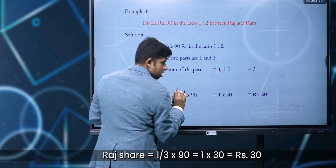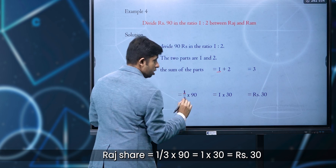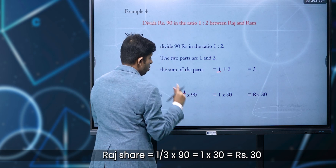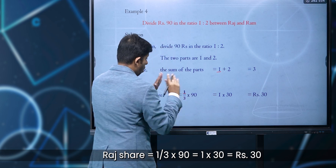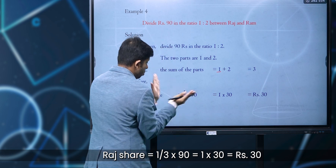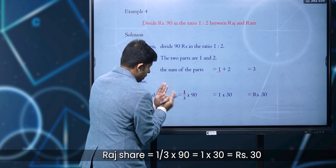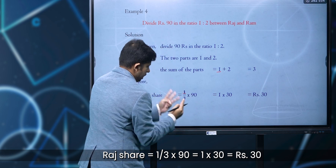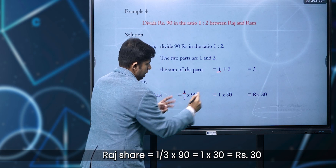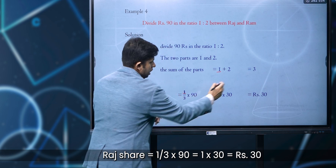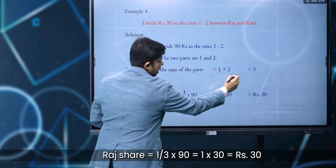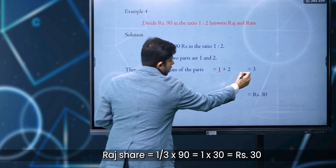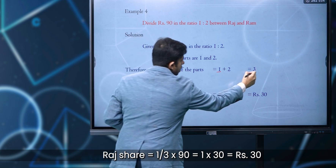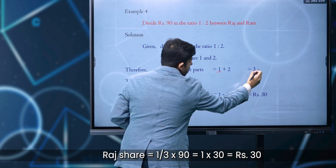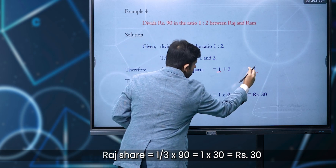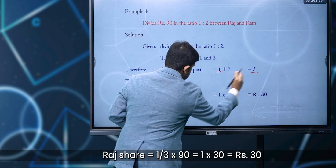1 by 3 into 90.